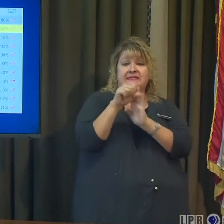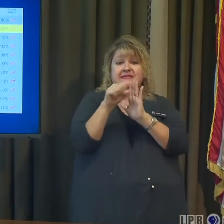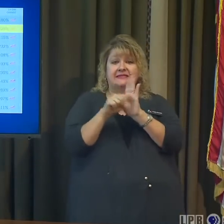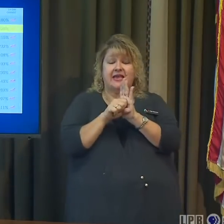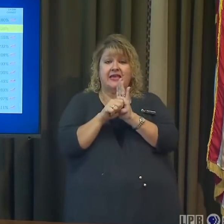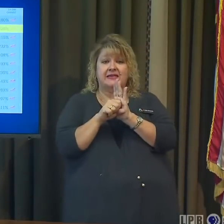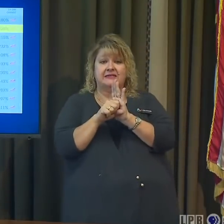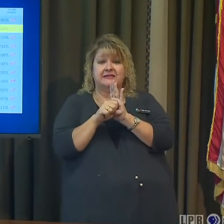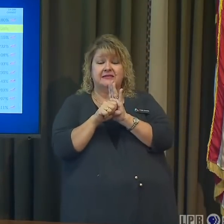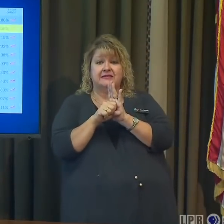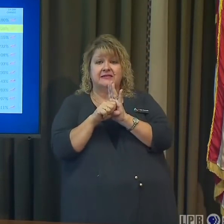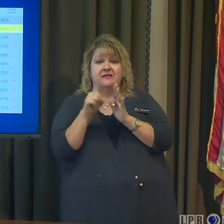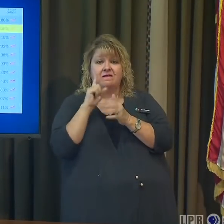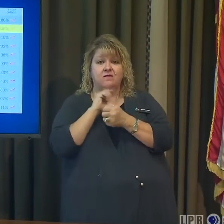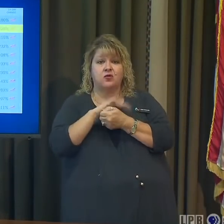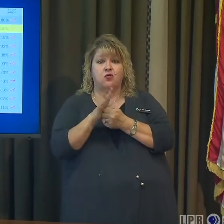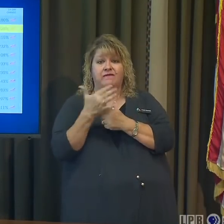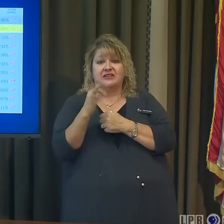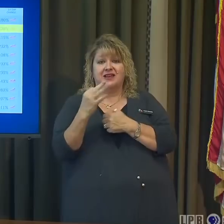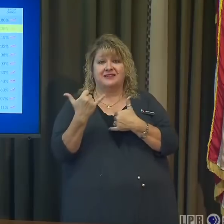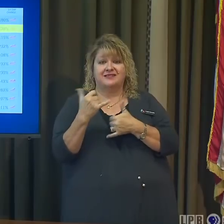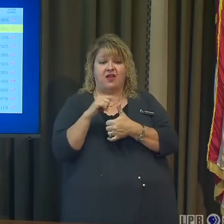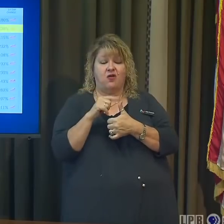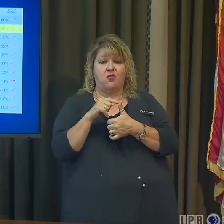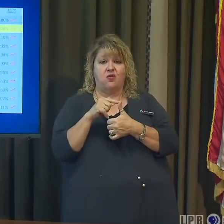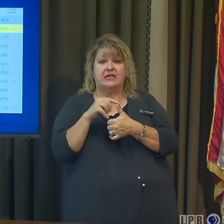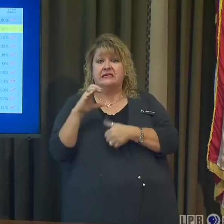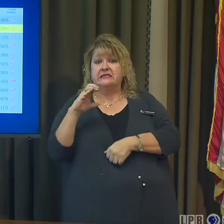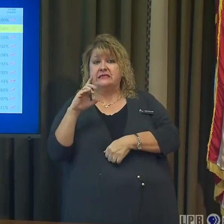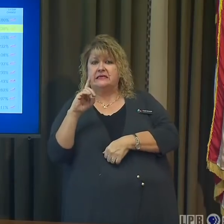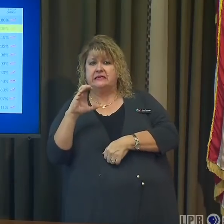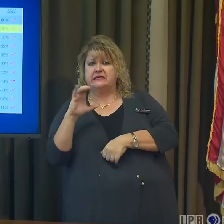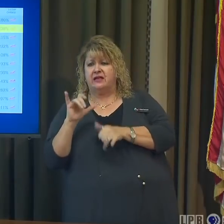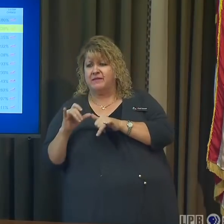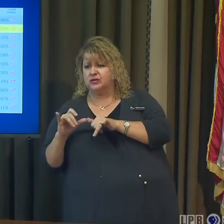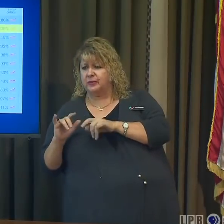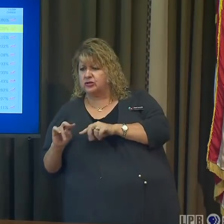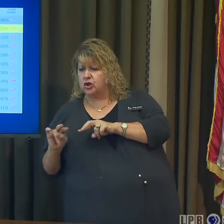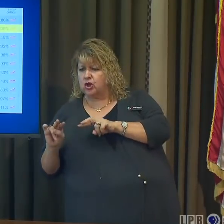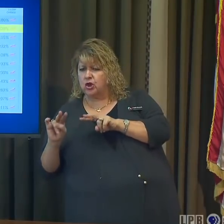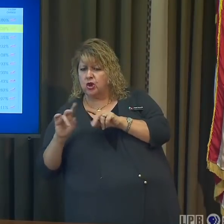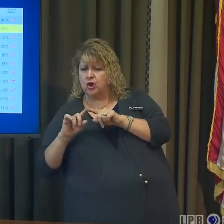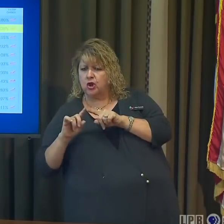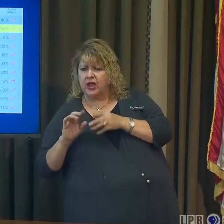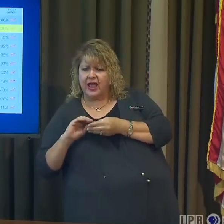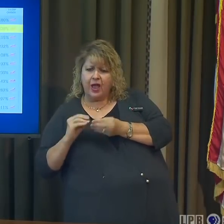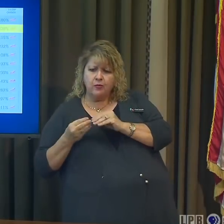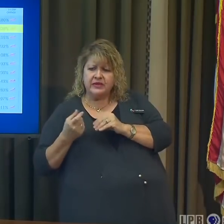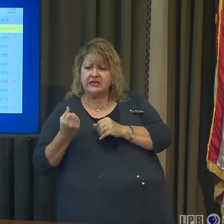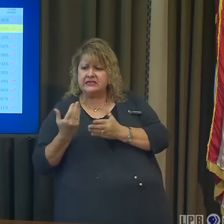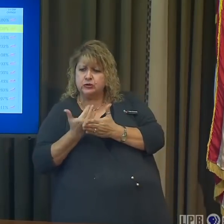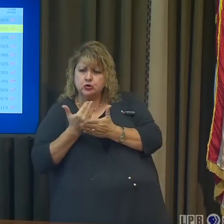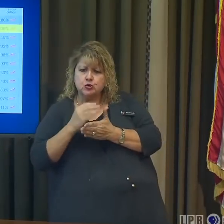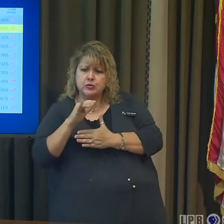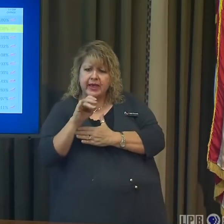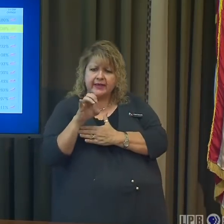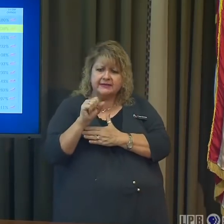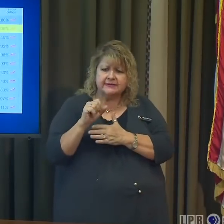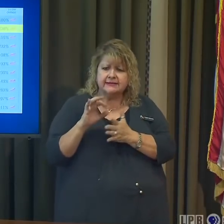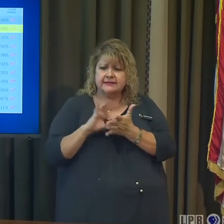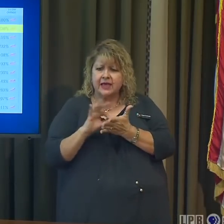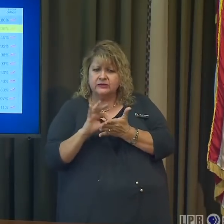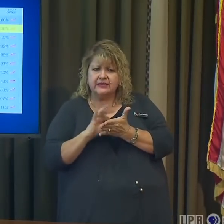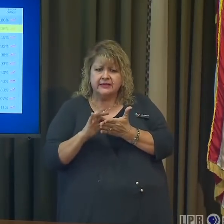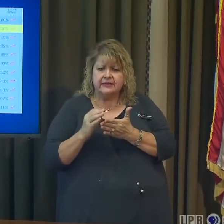for COVID-19 right now, as measured by the CDC, looking at new cases coming in, average over the